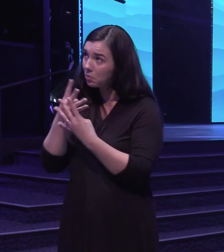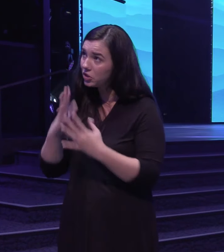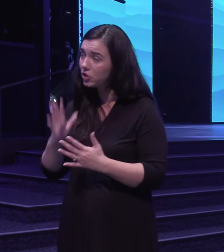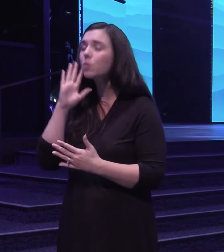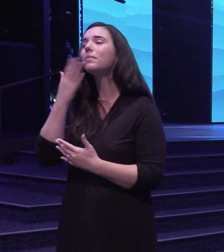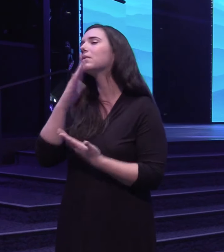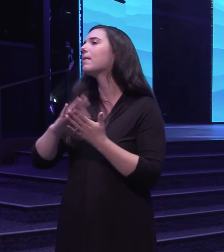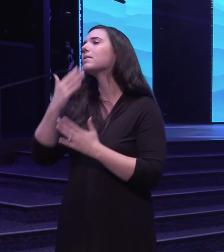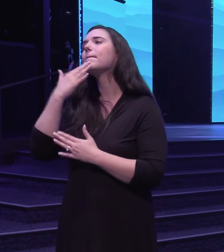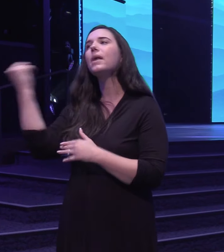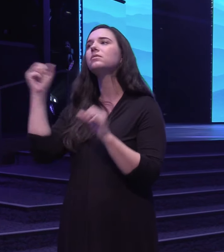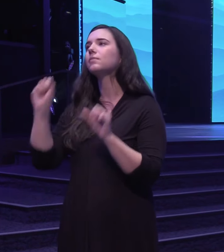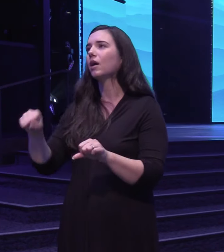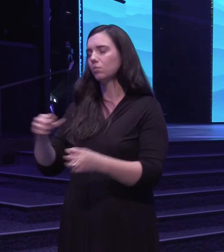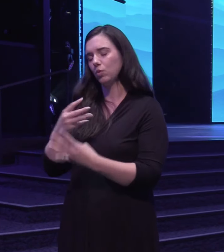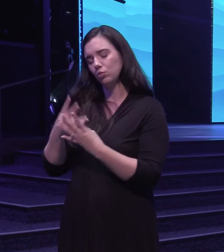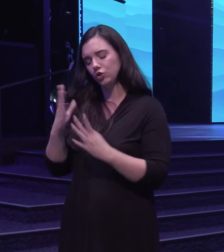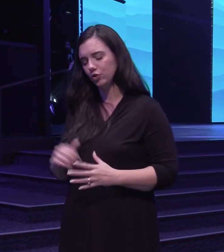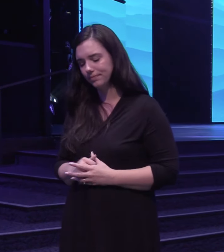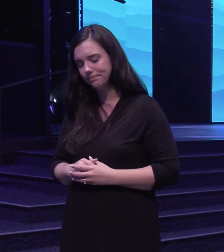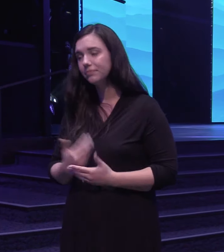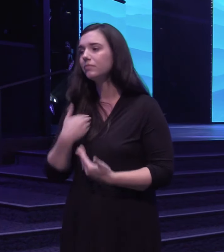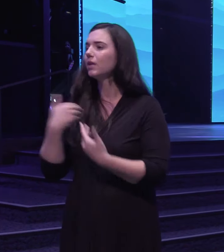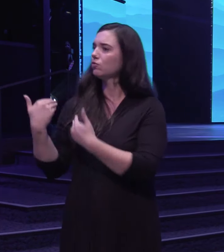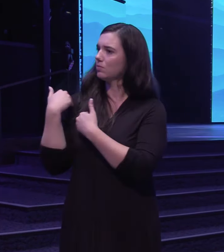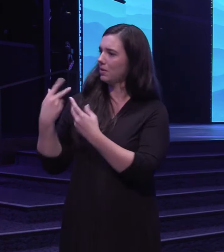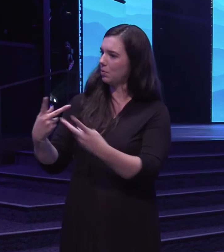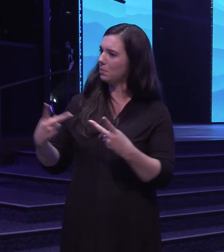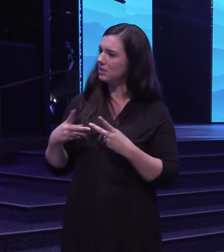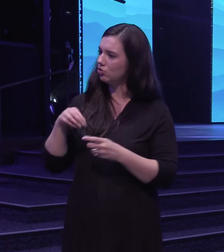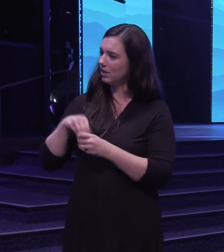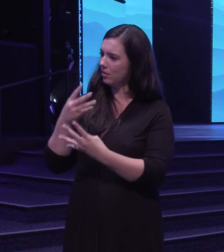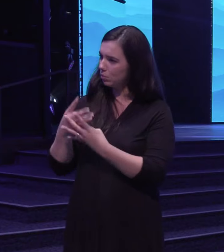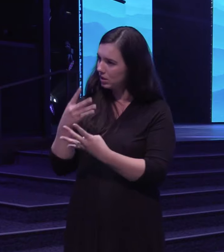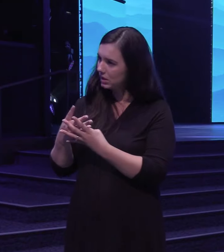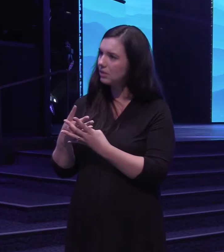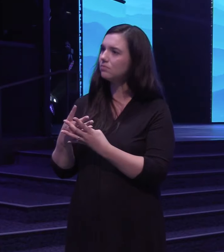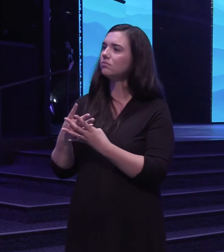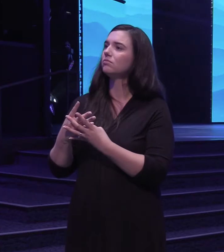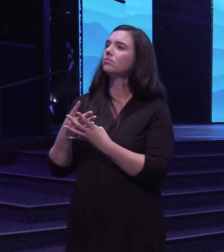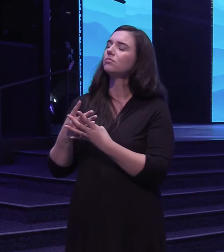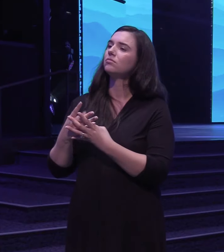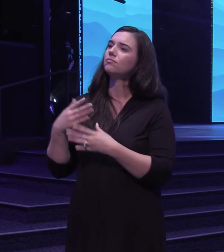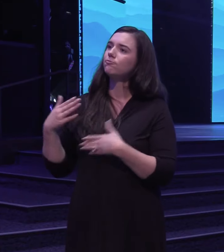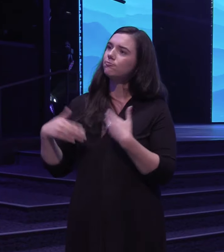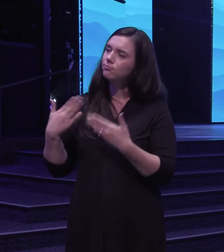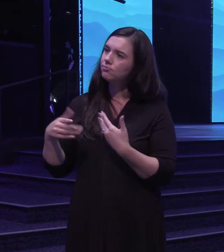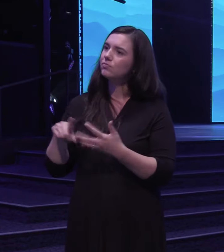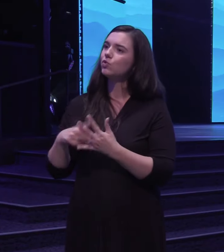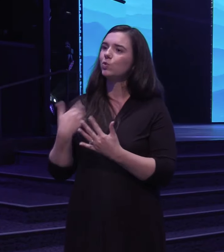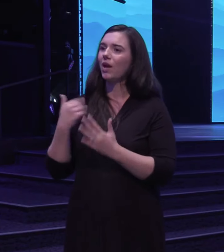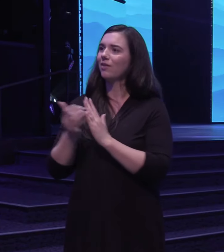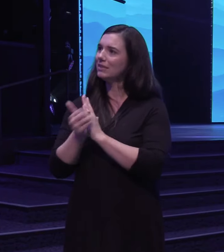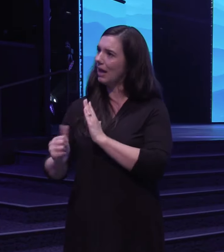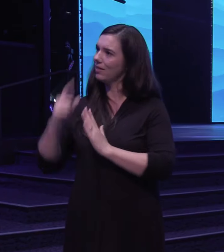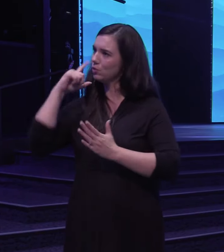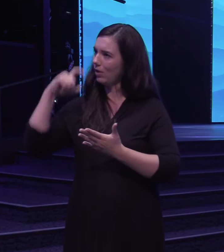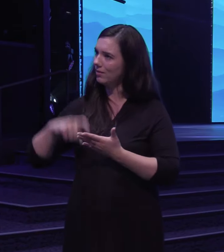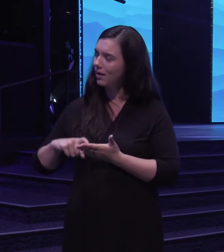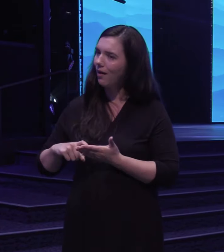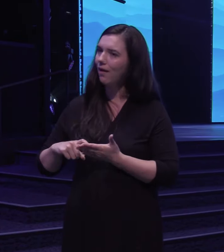there is." He ends up with a responsible position in the prison, begins to have his talents